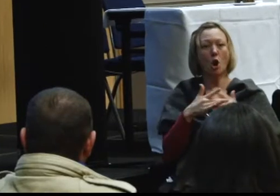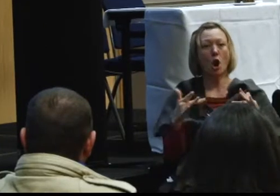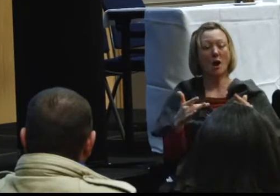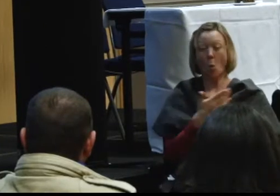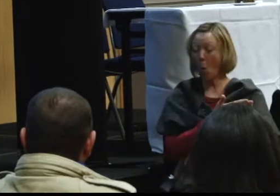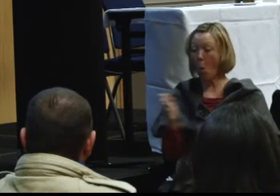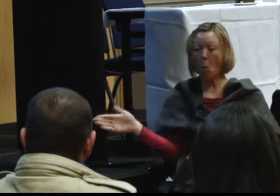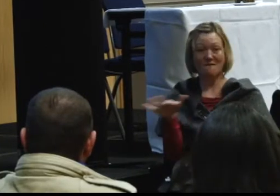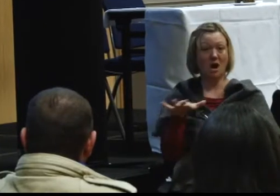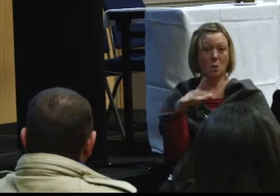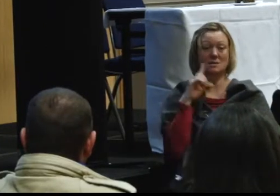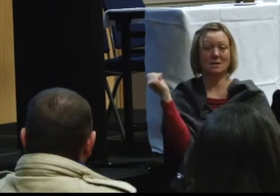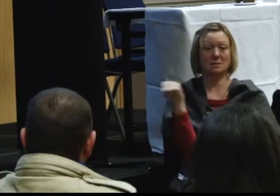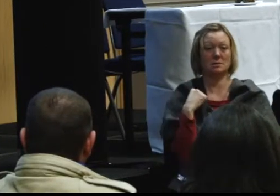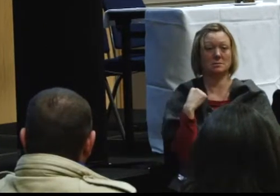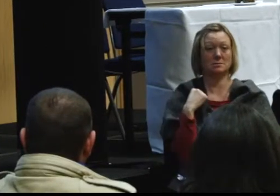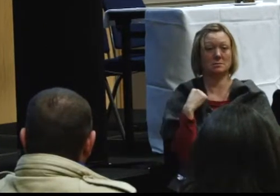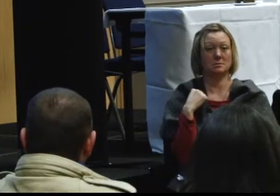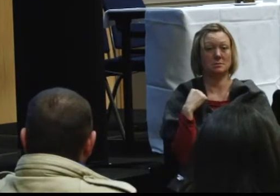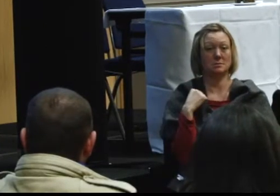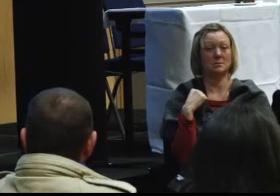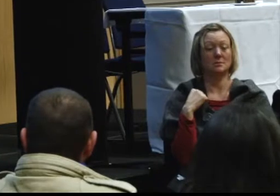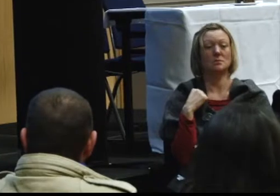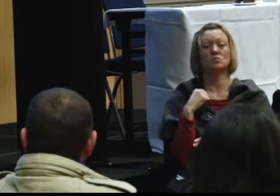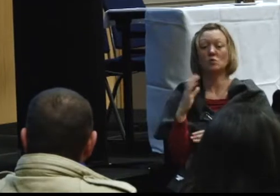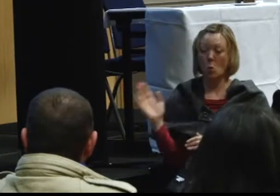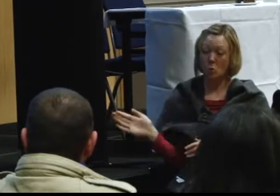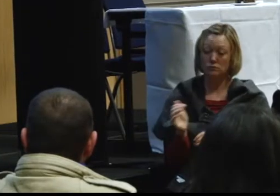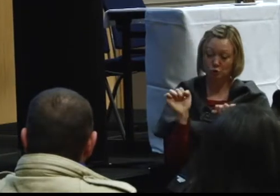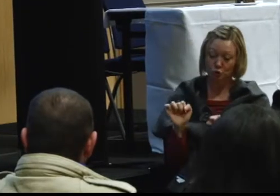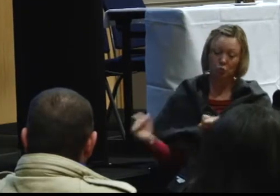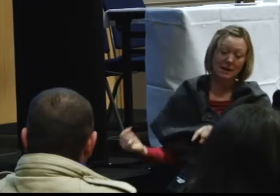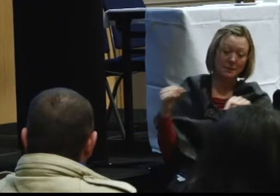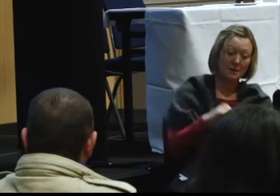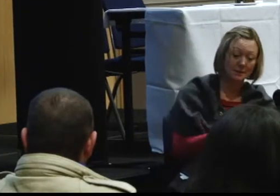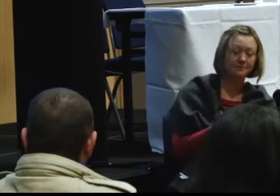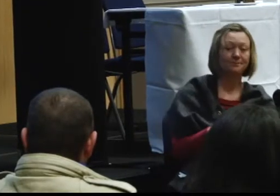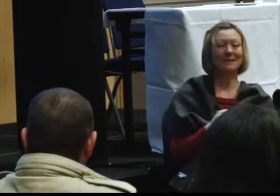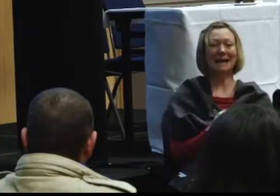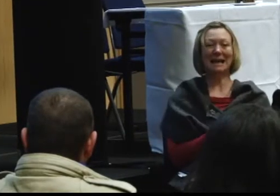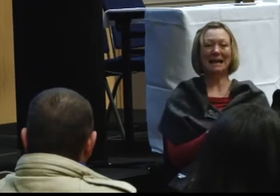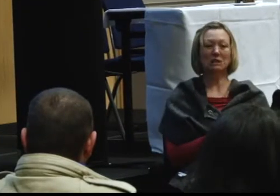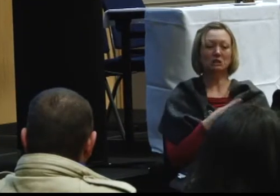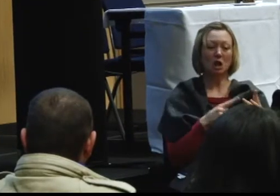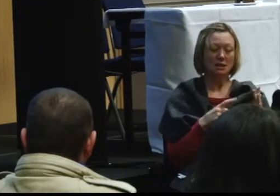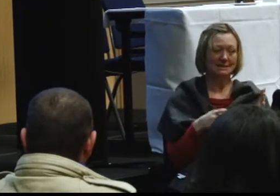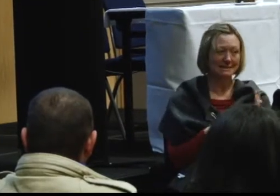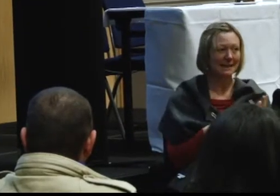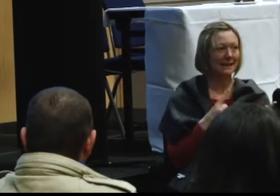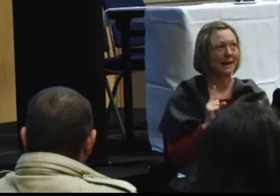no, funnily enough. So all of these students came in. It was English, ICT,